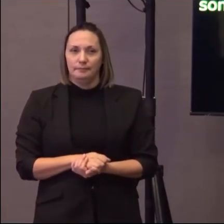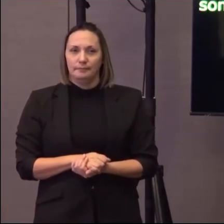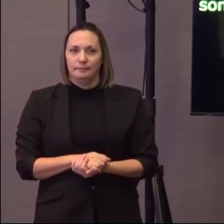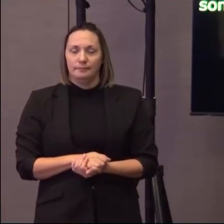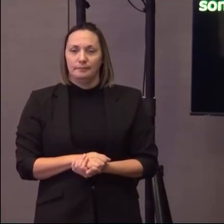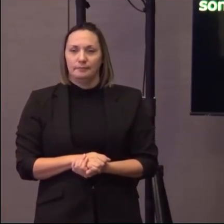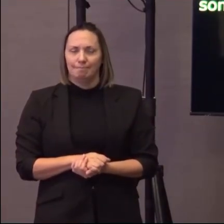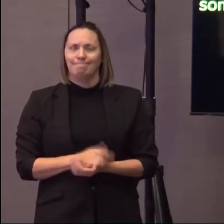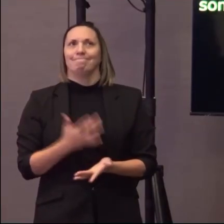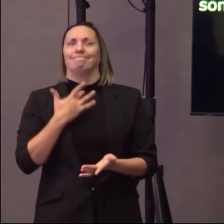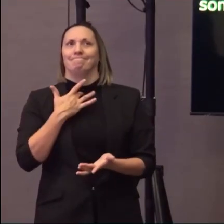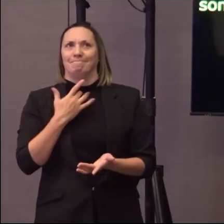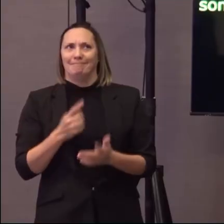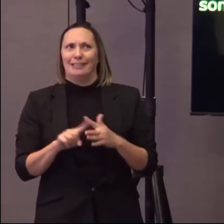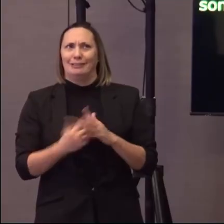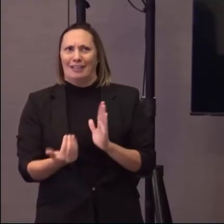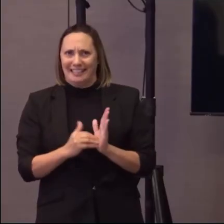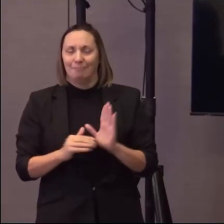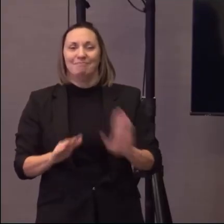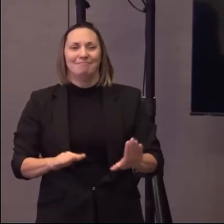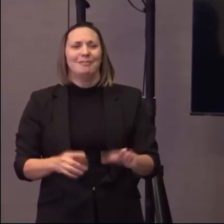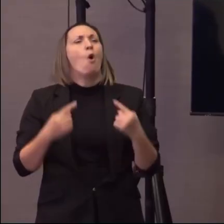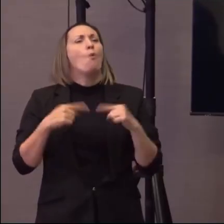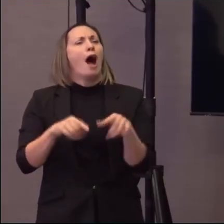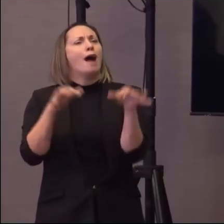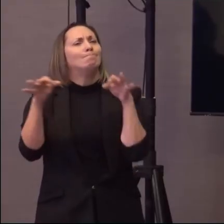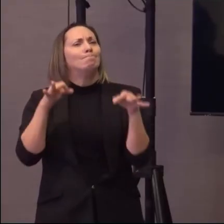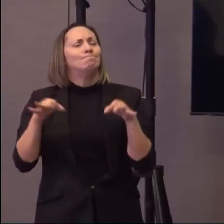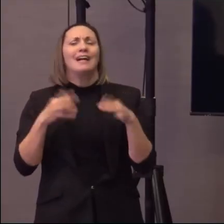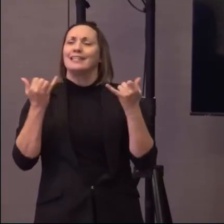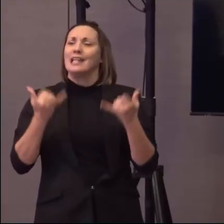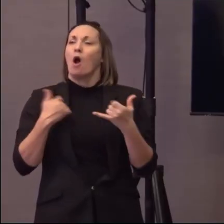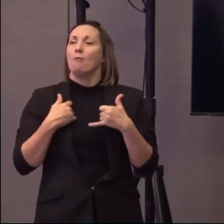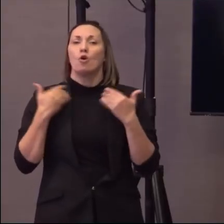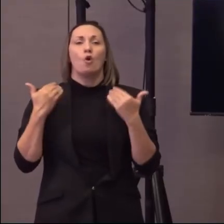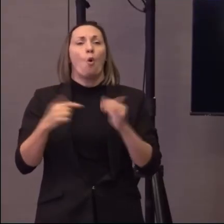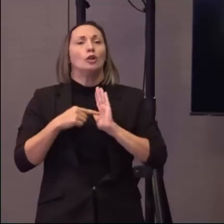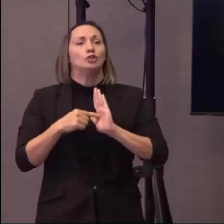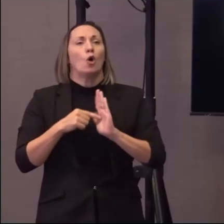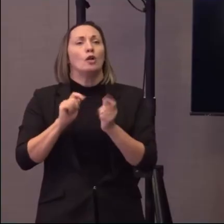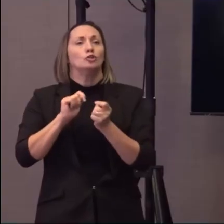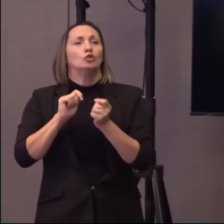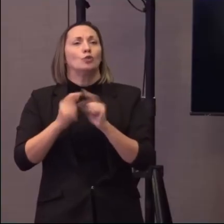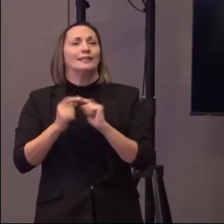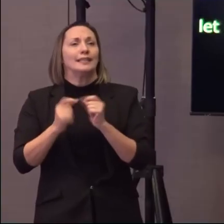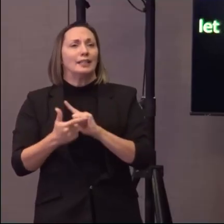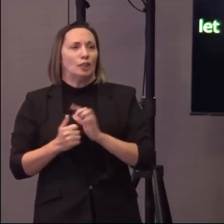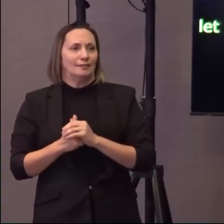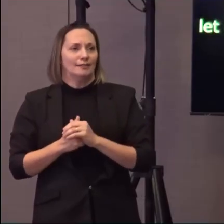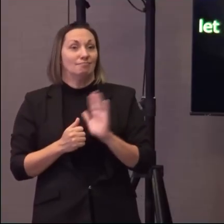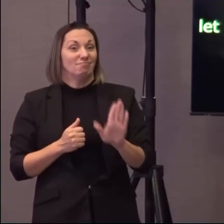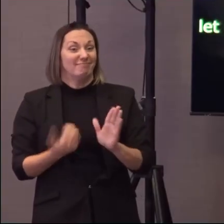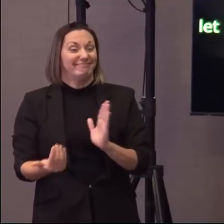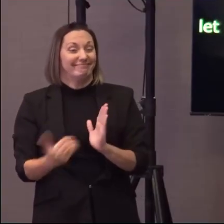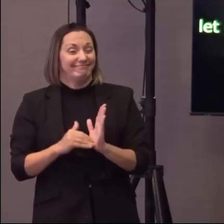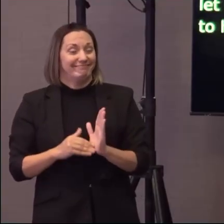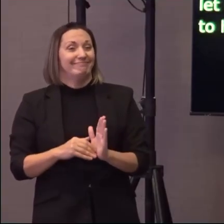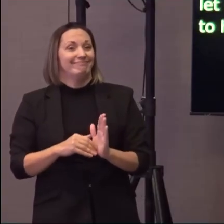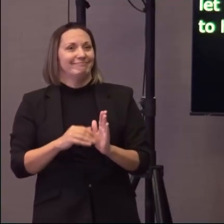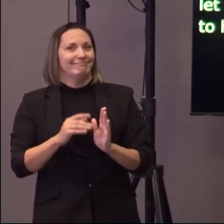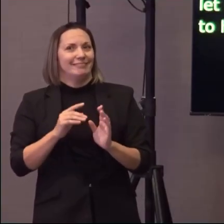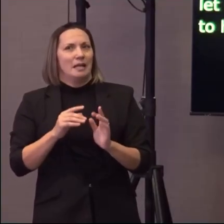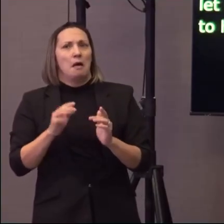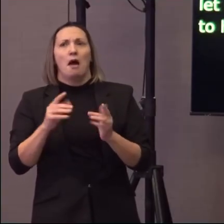And it's restarting again. So while I'm talking about that, let me go ahead and I'm going to show you translation next. Because again, talking in